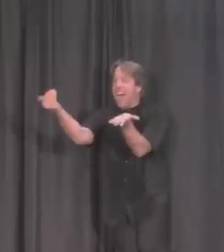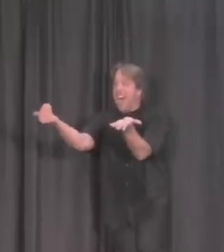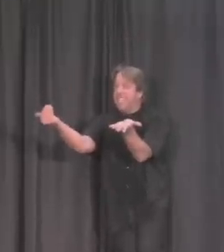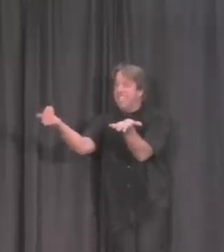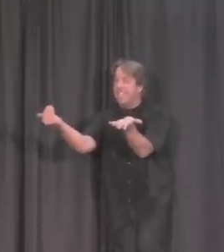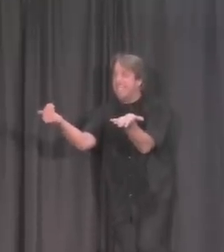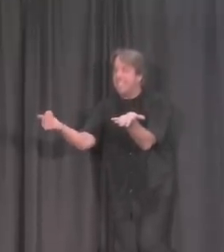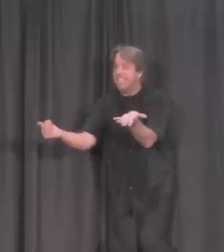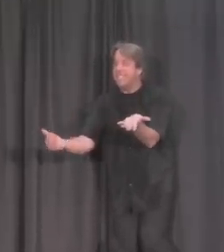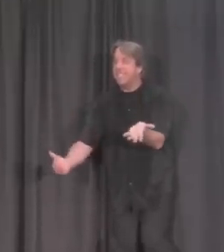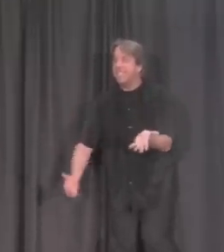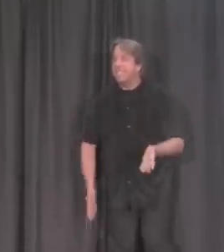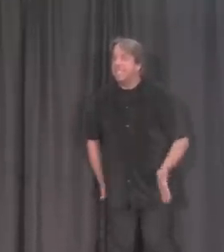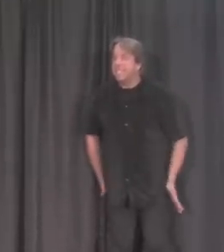Again!